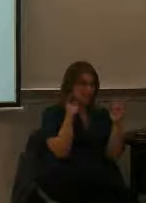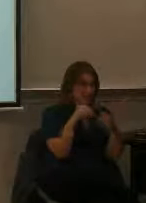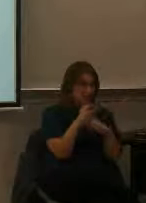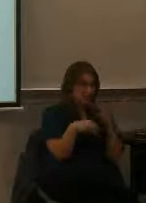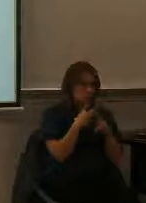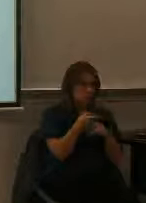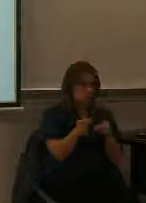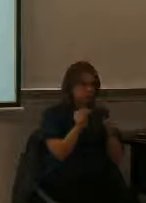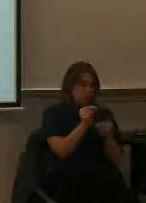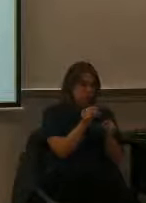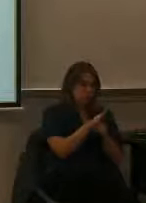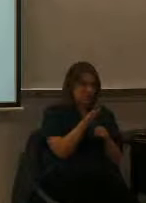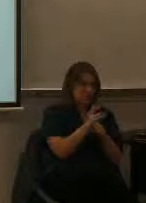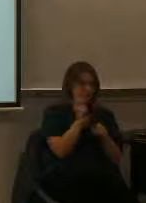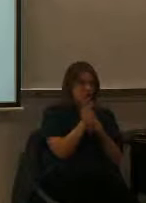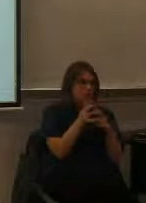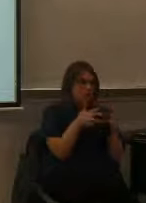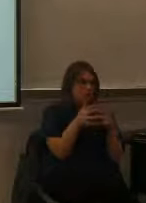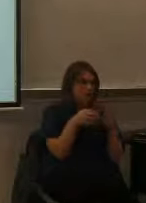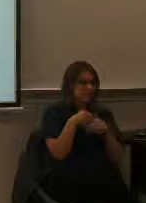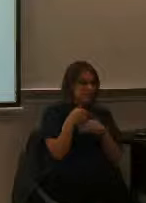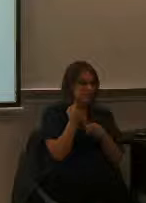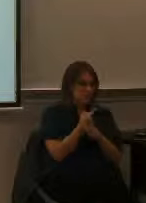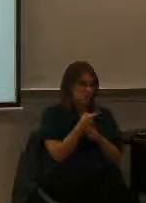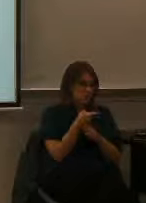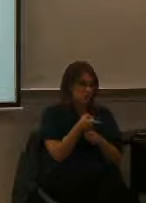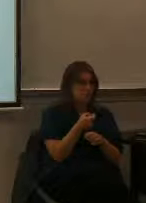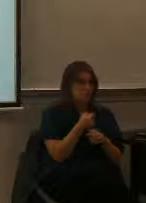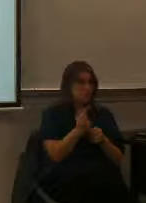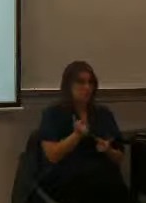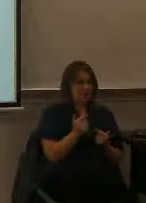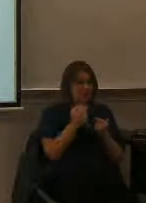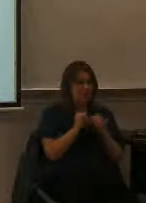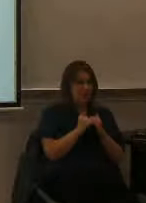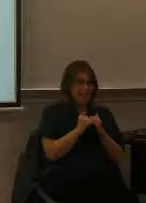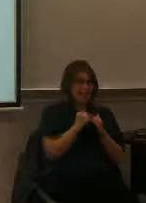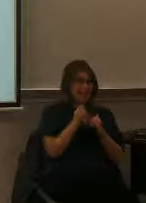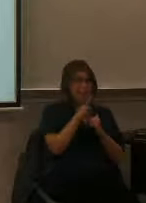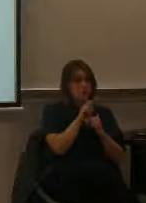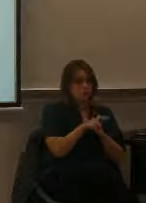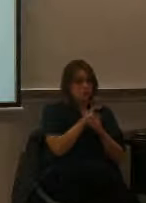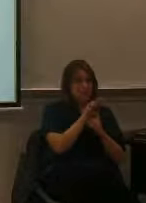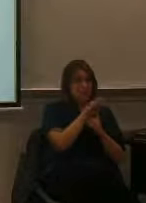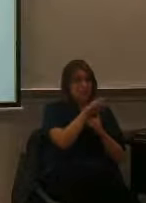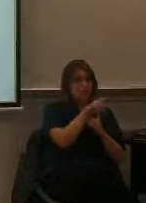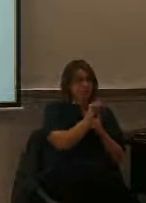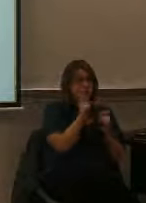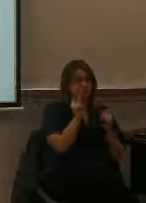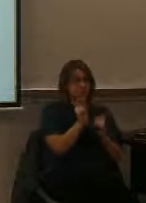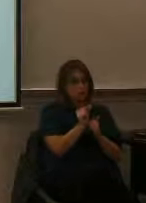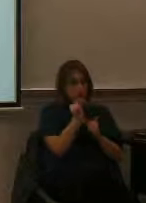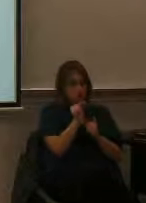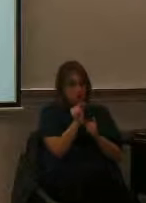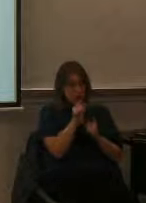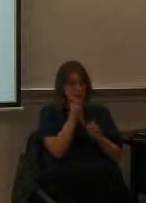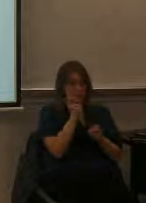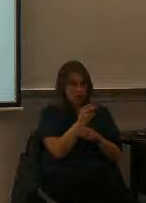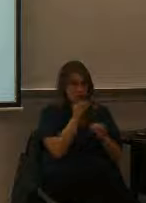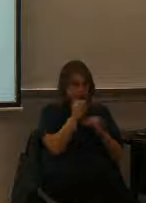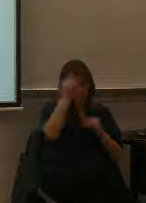they're small enough, they're difficult to filter out, right? They're basically making a living by being super efficient, super small, super hard to eat.